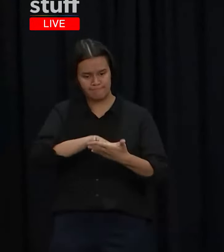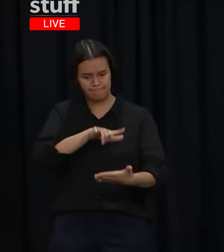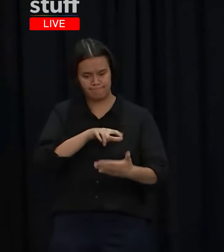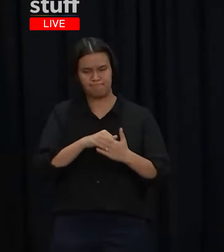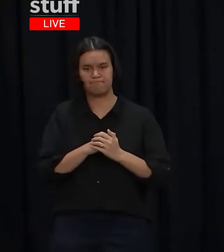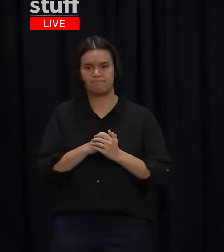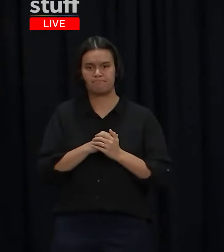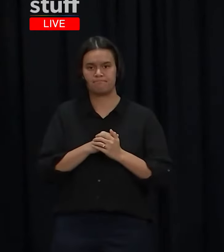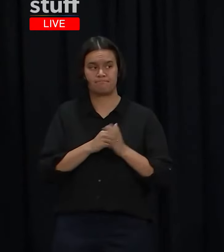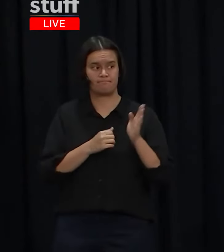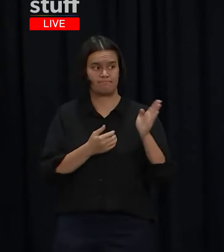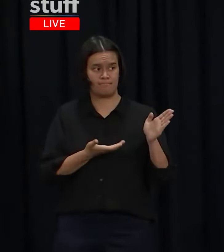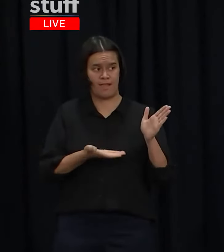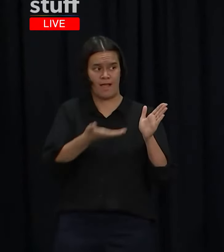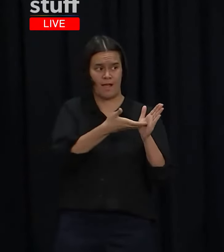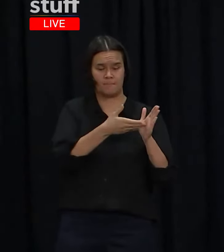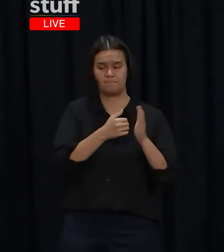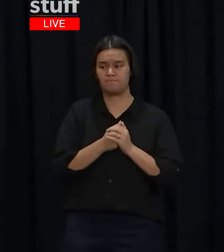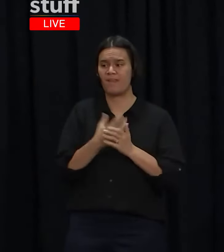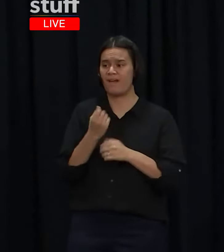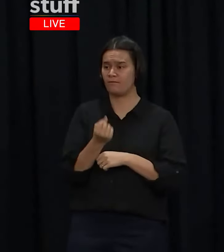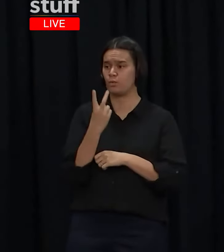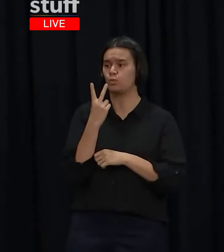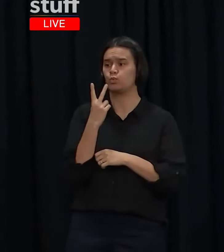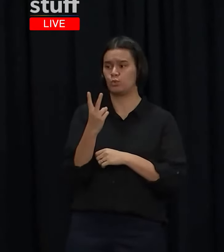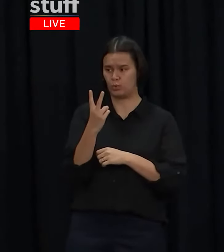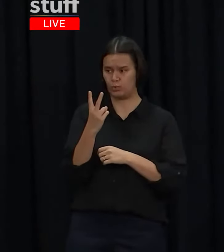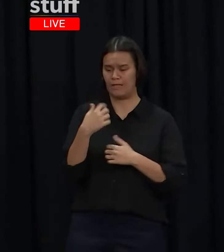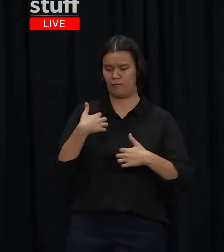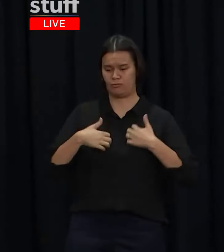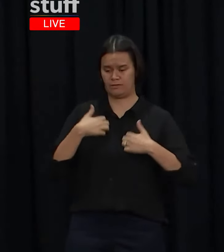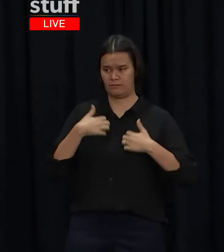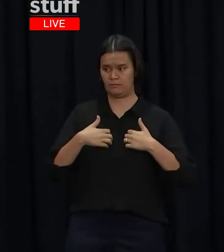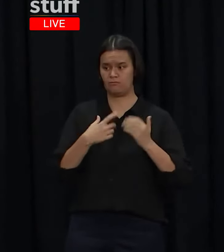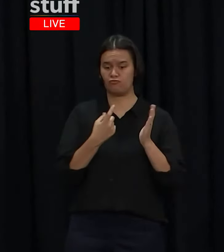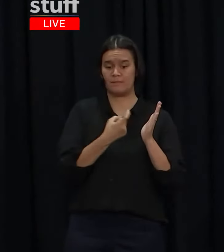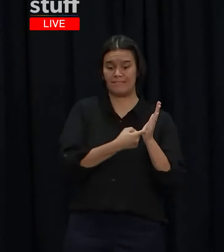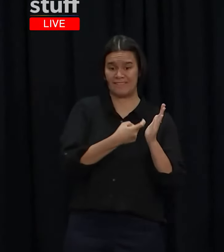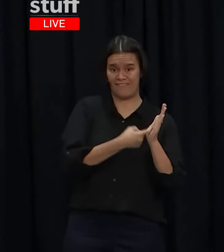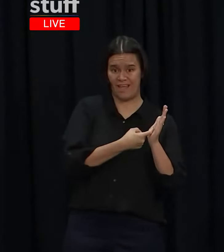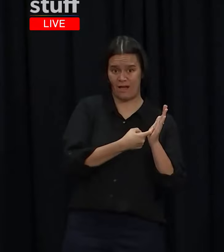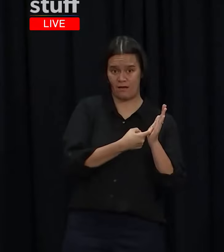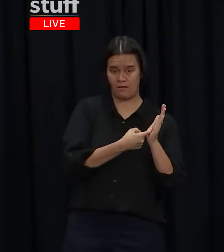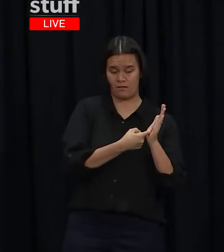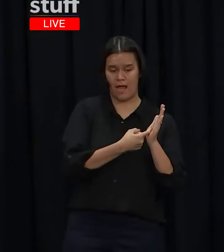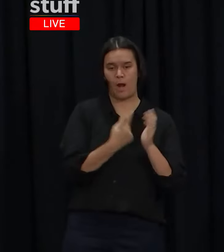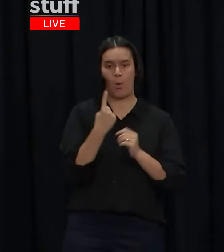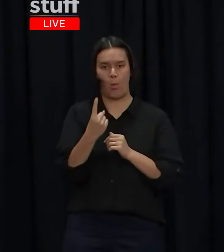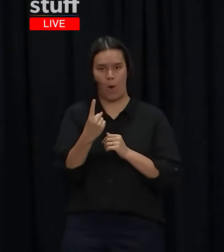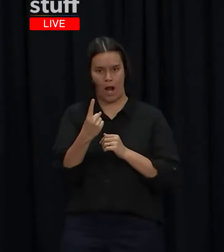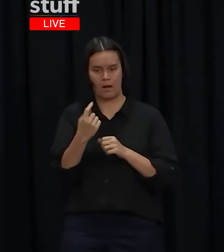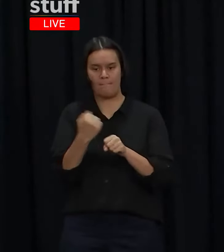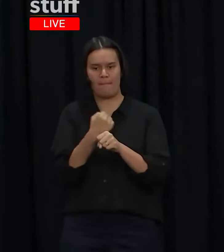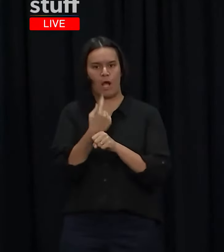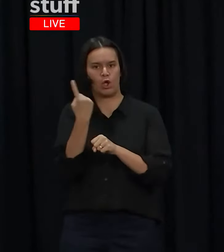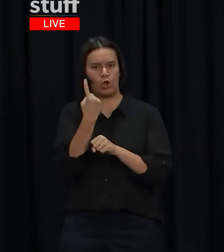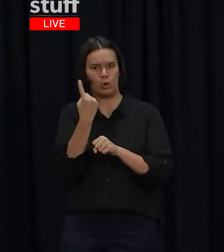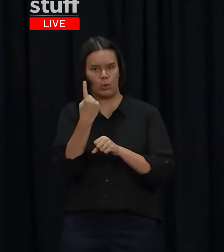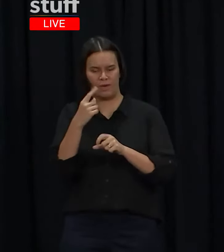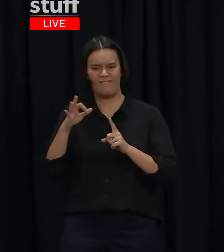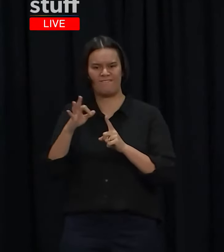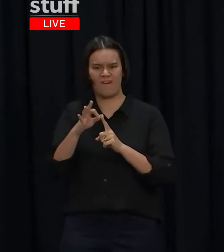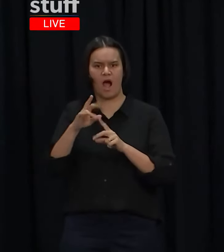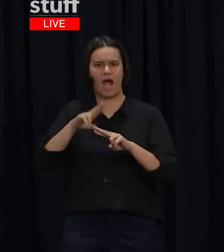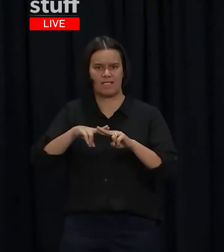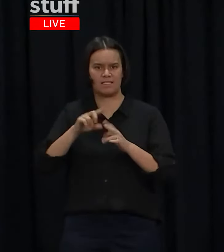interested in are the two oral ones, remdesivir and Paxlovid, the latter being the Pfizer one. And Pharmac acted very quickly, was one of the